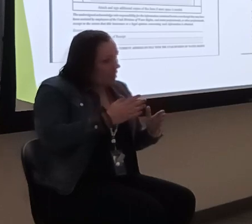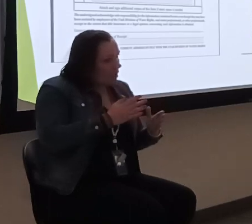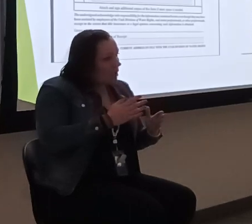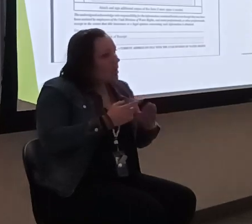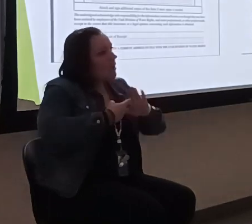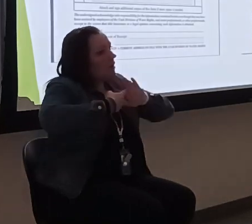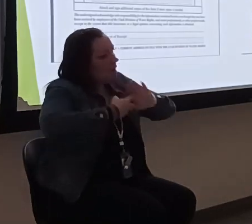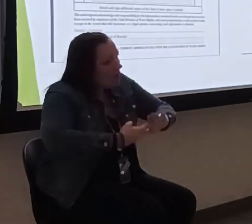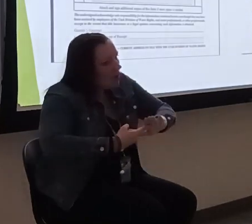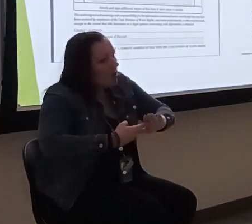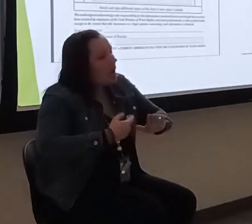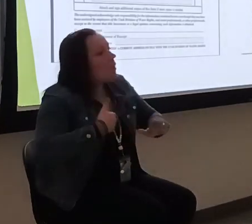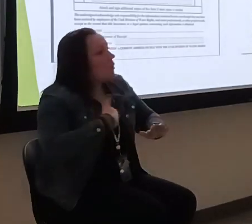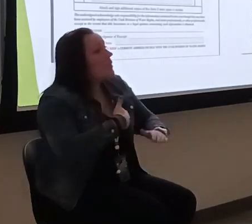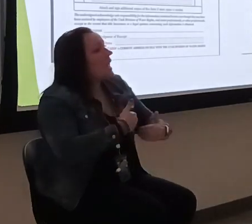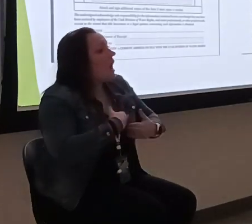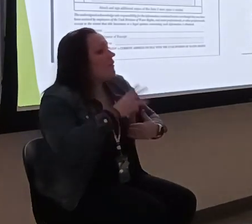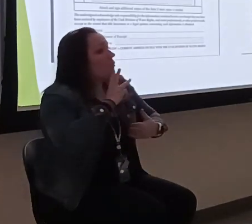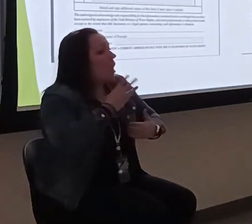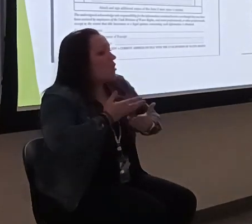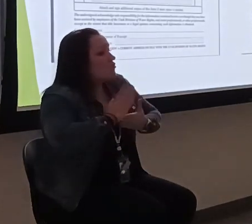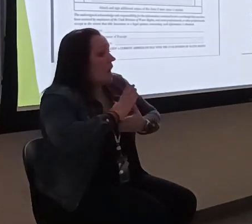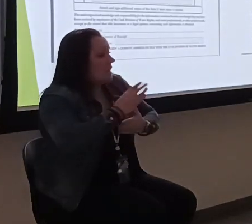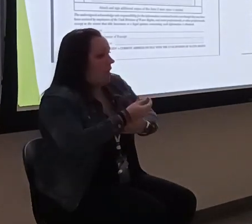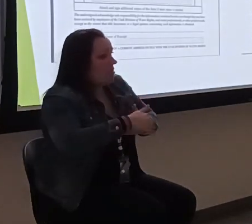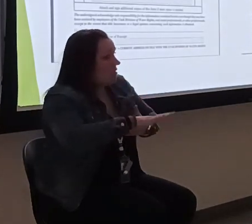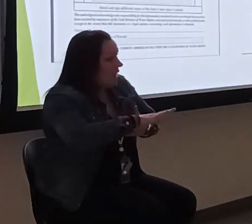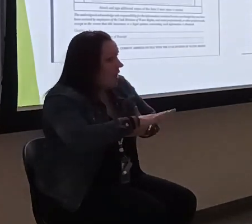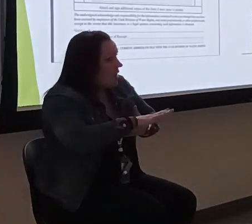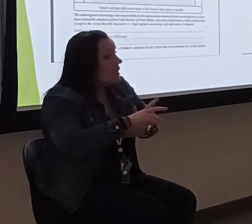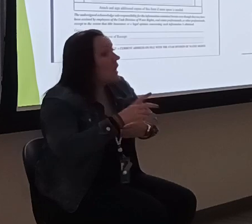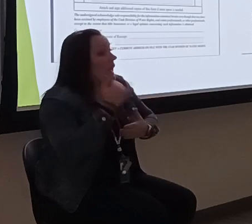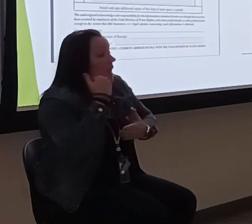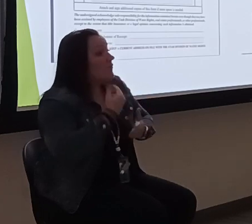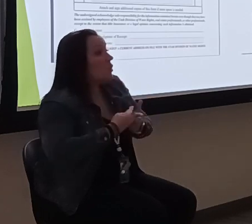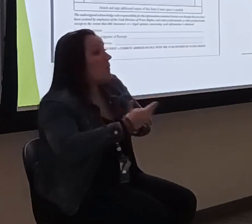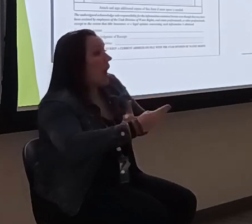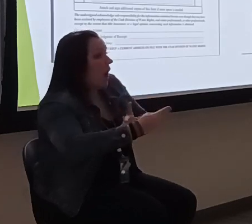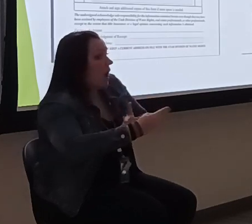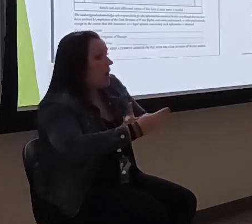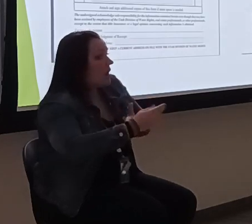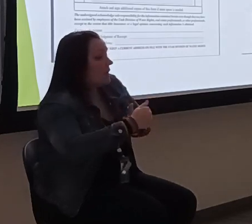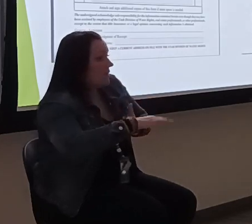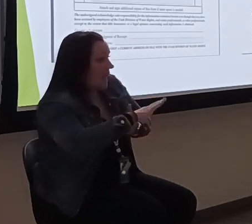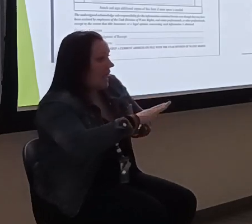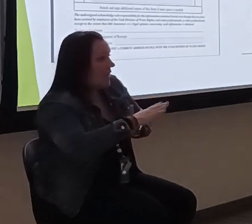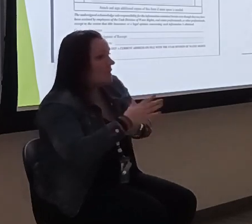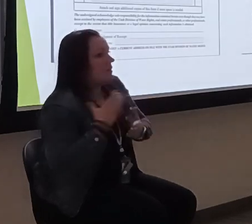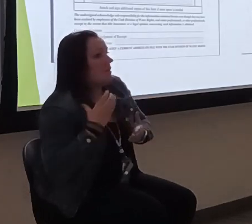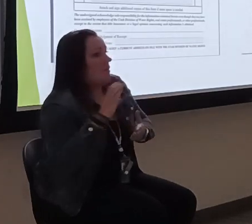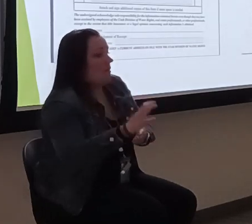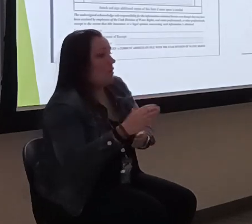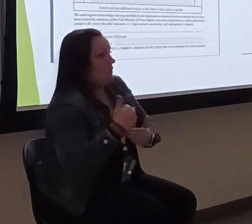forms so that ownership is talked about before it's 100 years later.